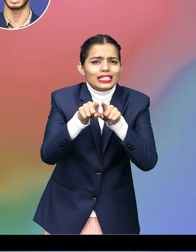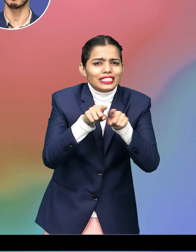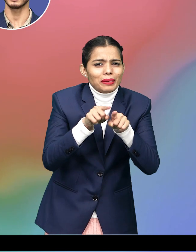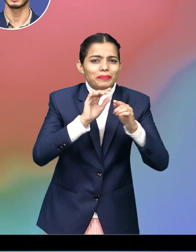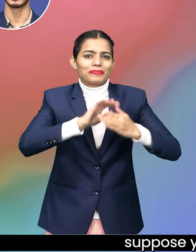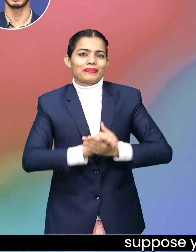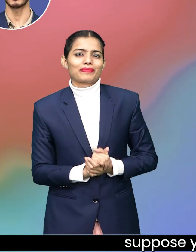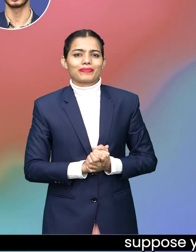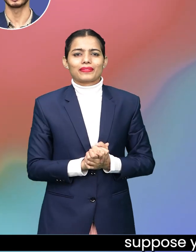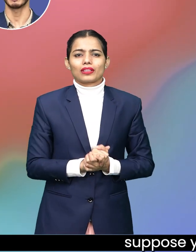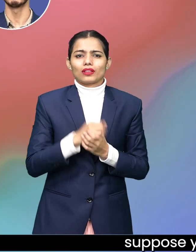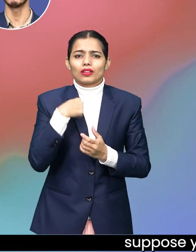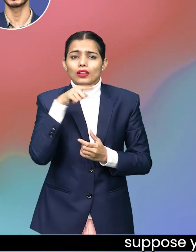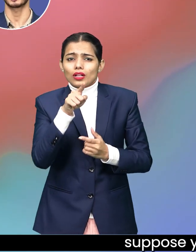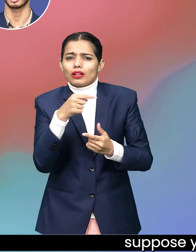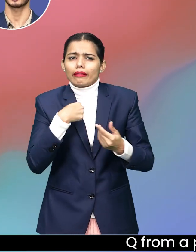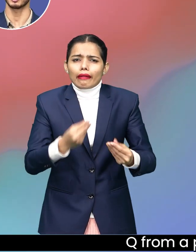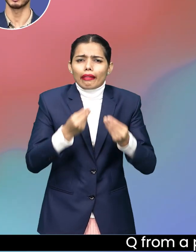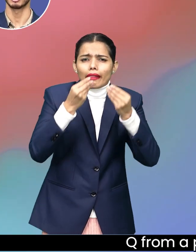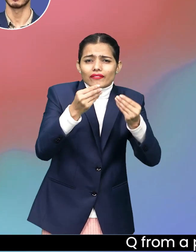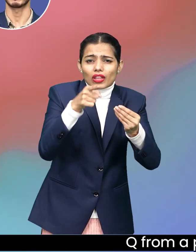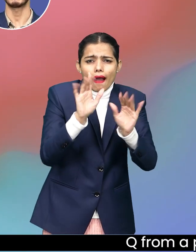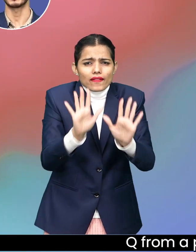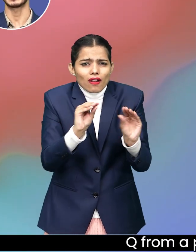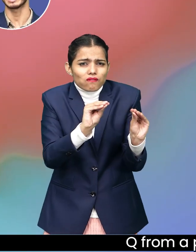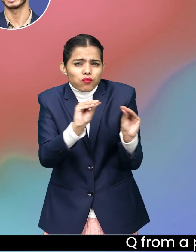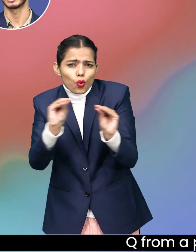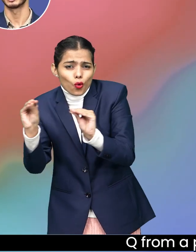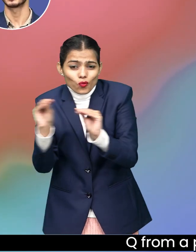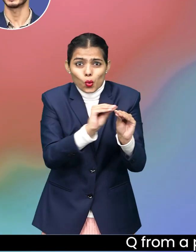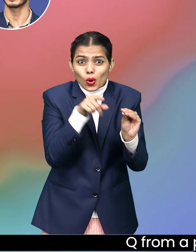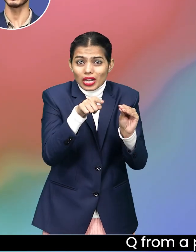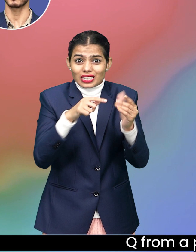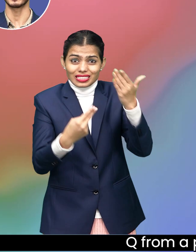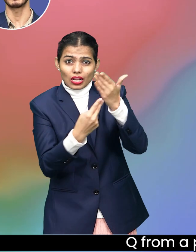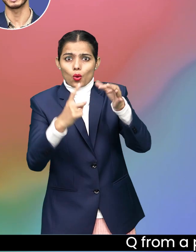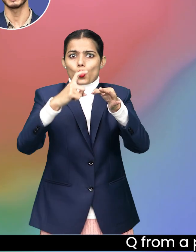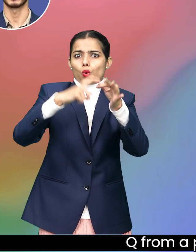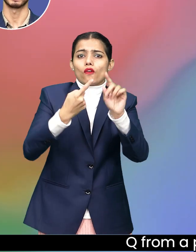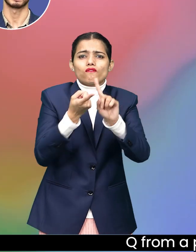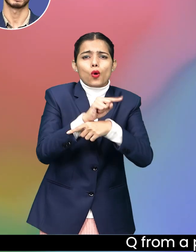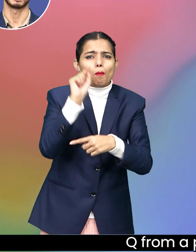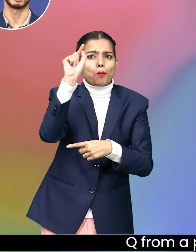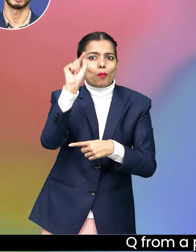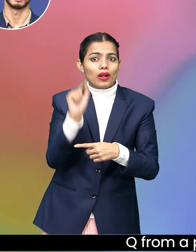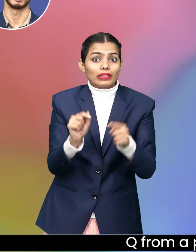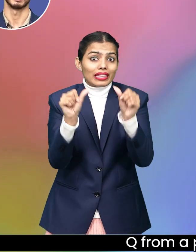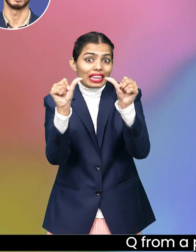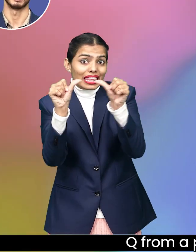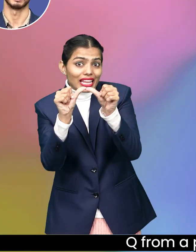For example, suppose you have moved a charge Q from a point A to another point B.